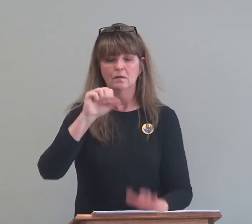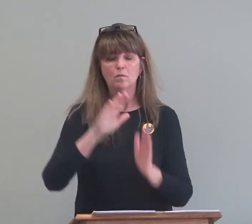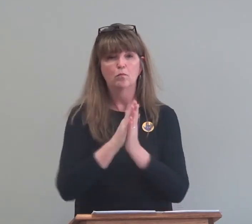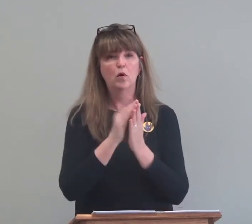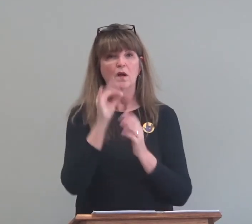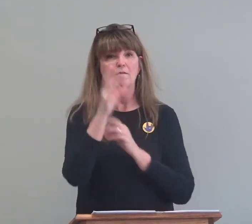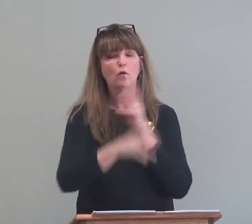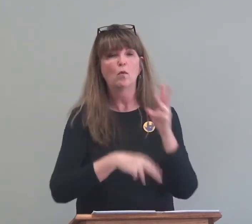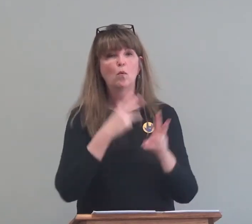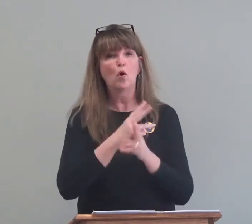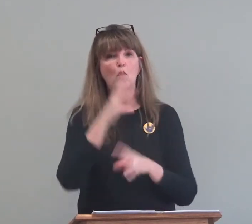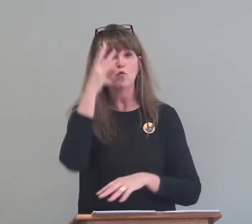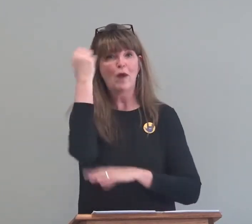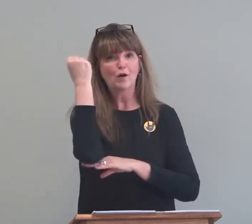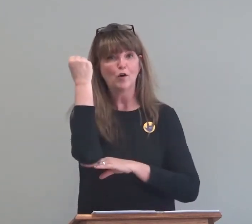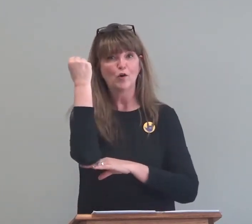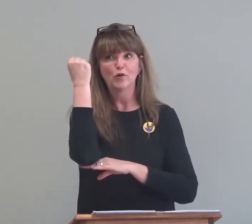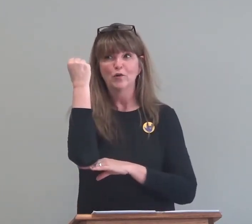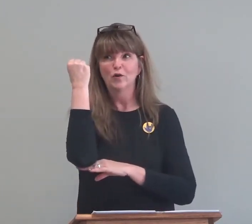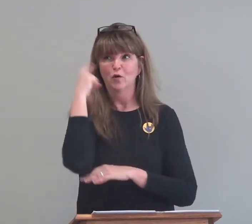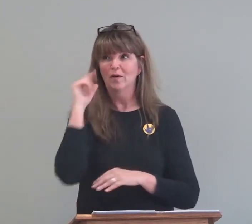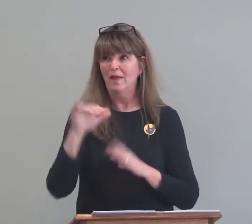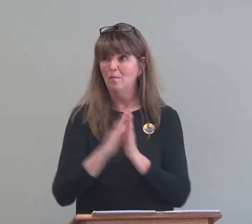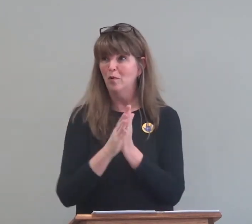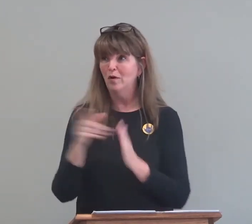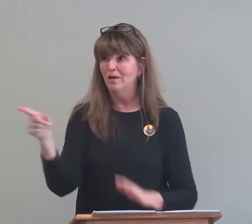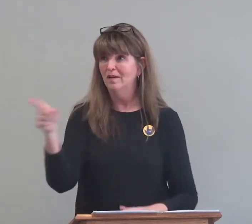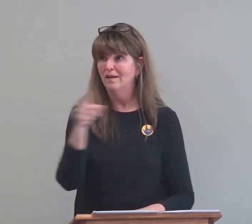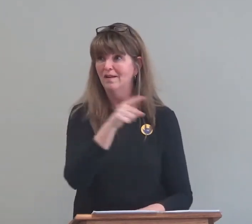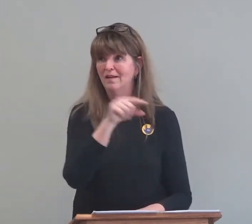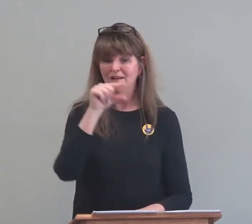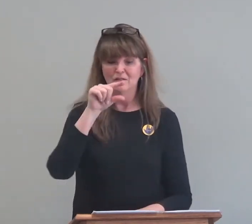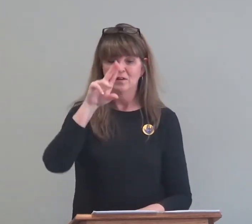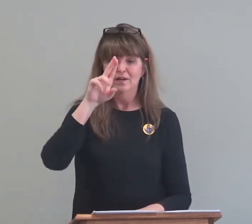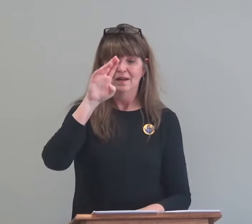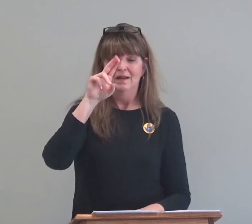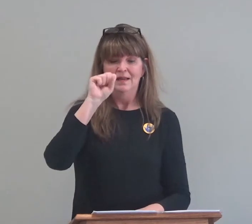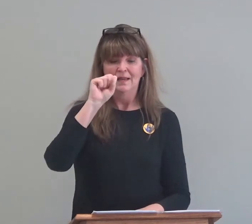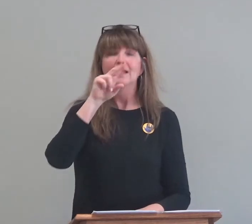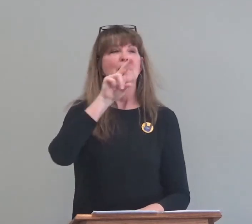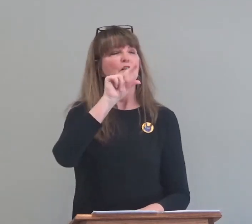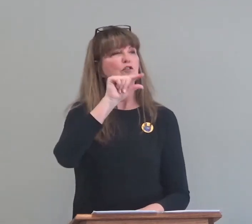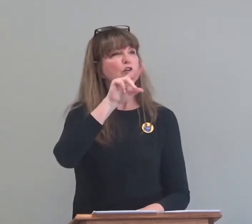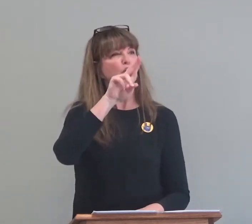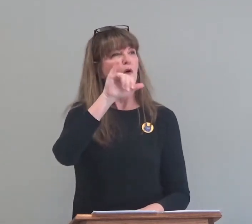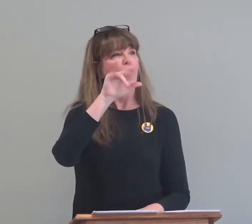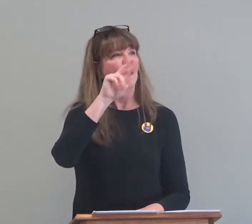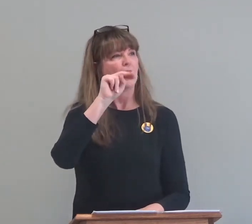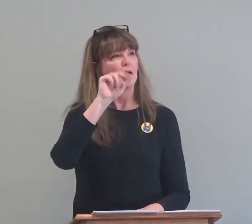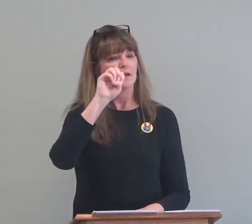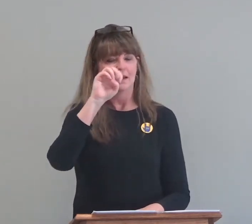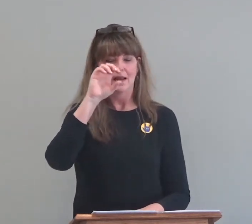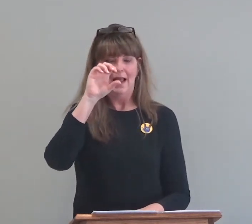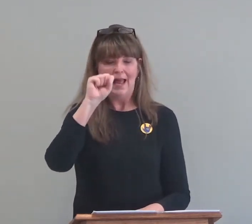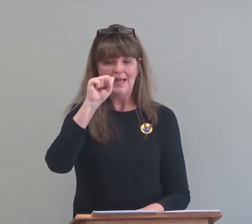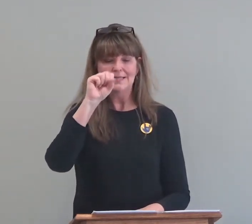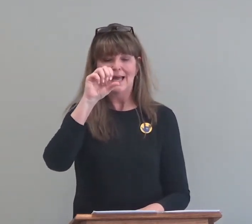You know the Guinness Book of World Records? Are you familiar with that, Guinness Book of World Records?